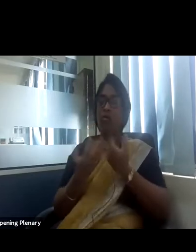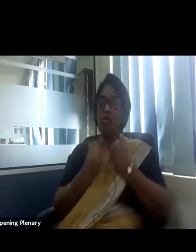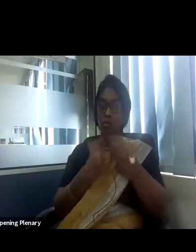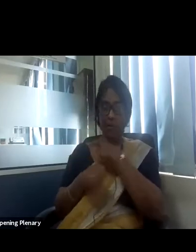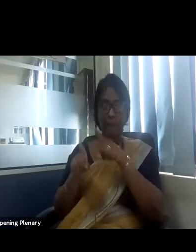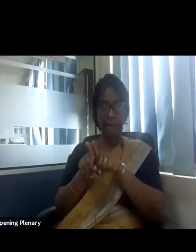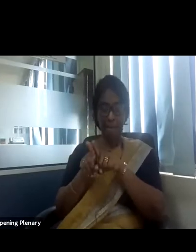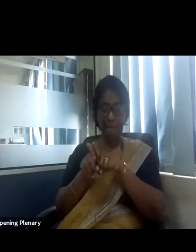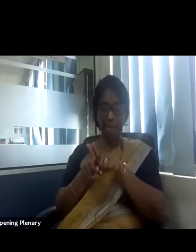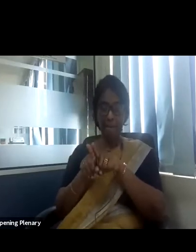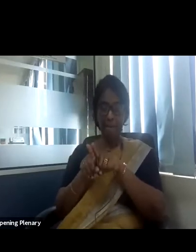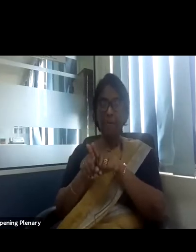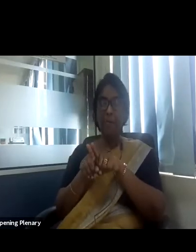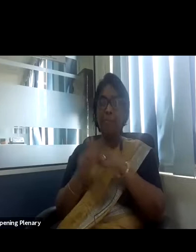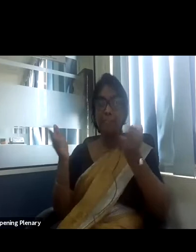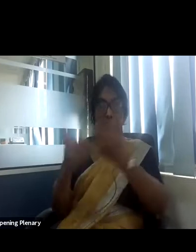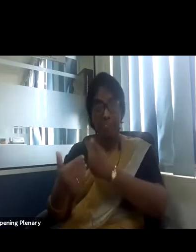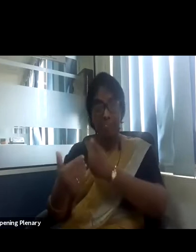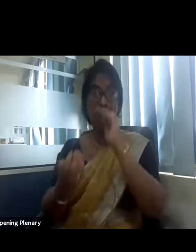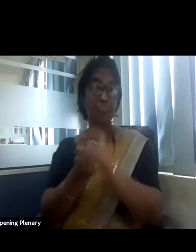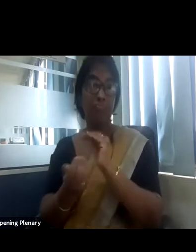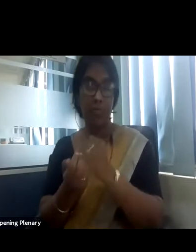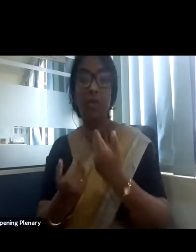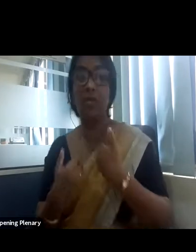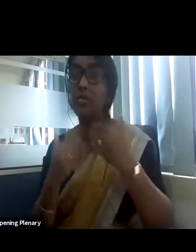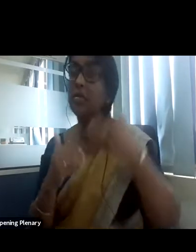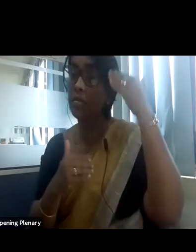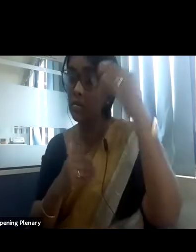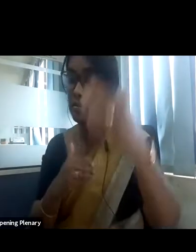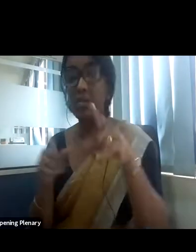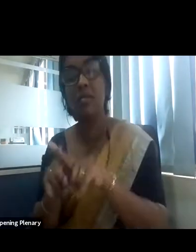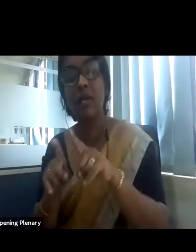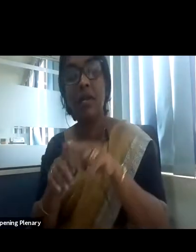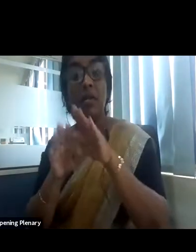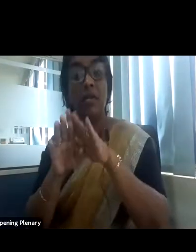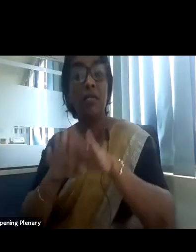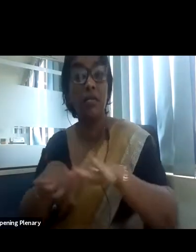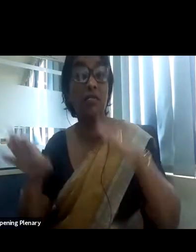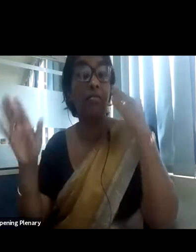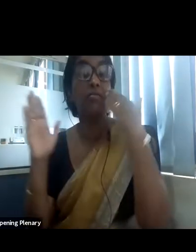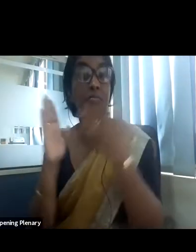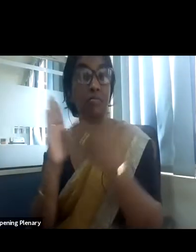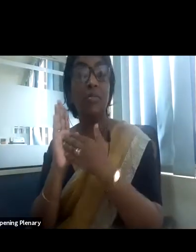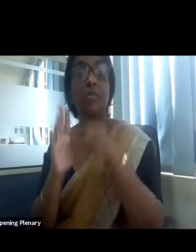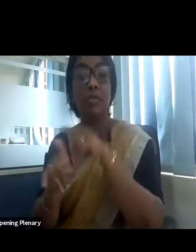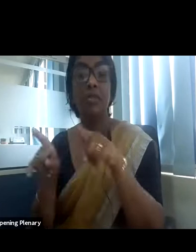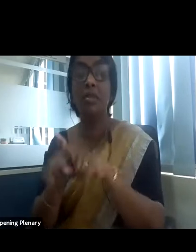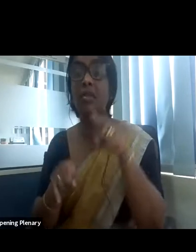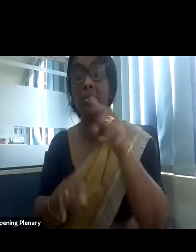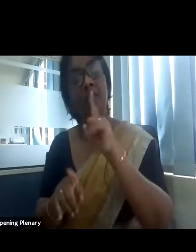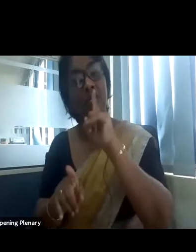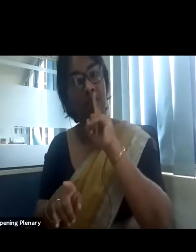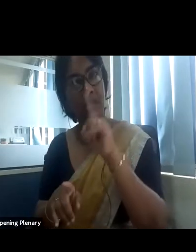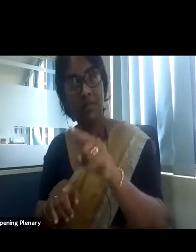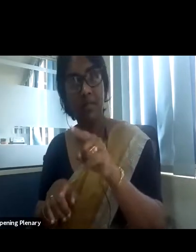us and for future generations. And so my request to you in this 2 days when we are going